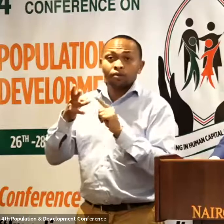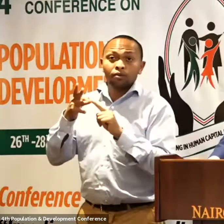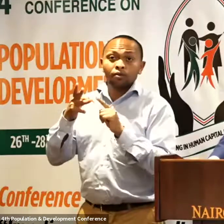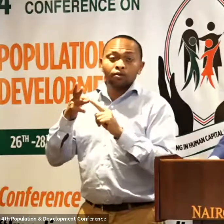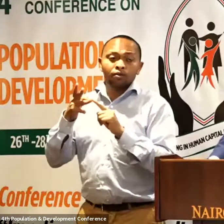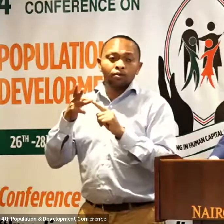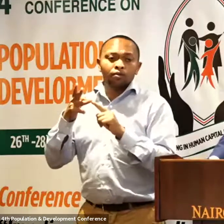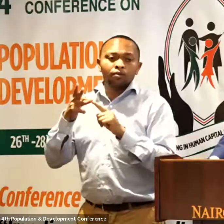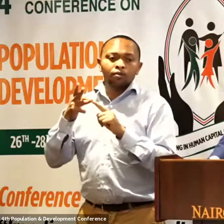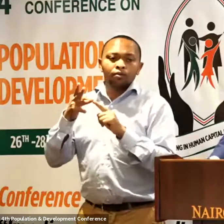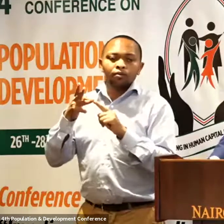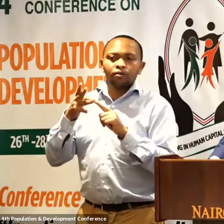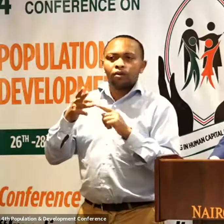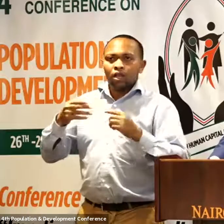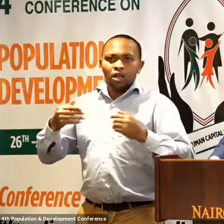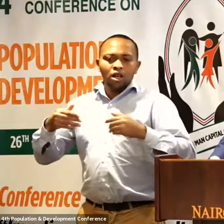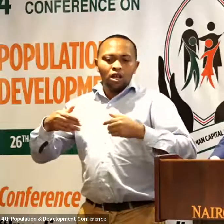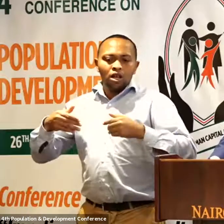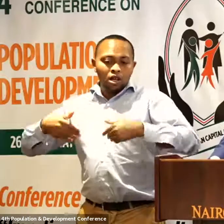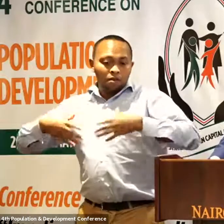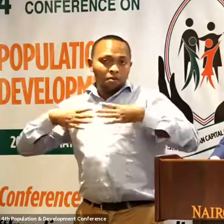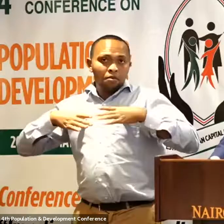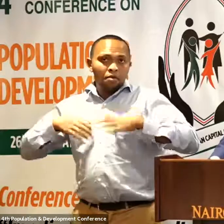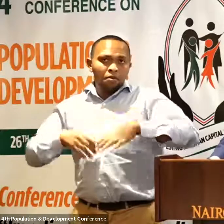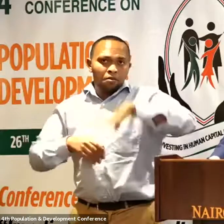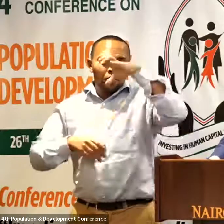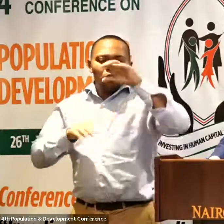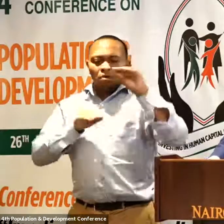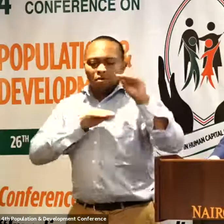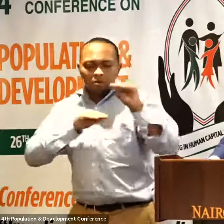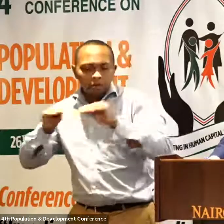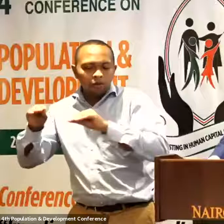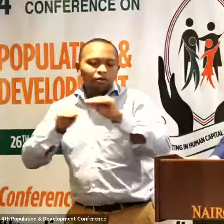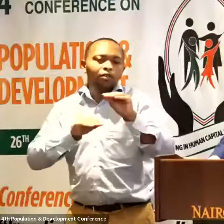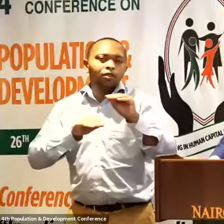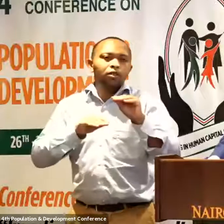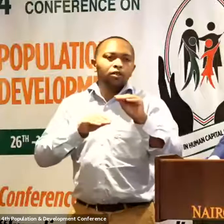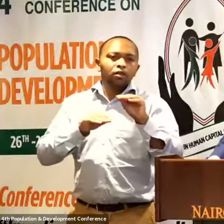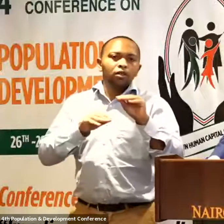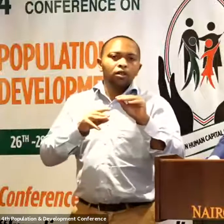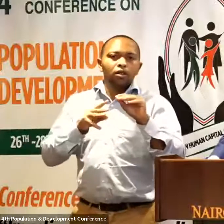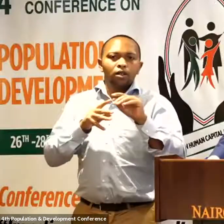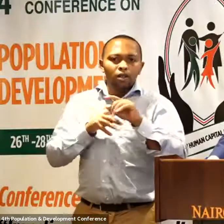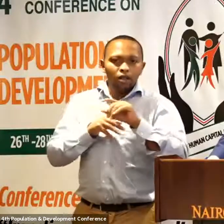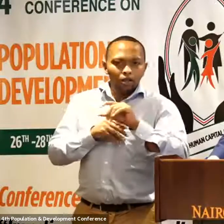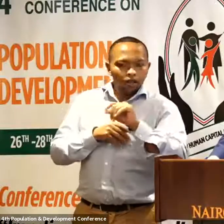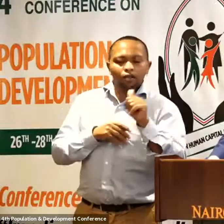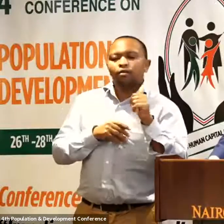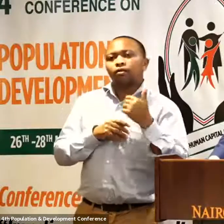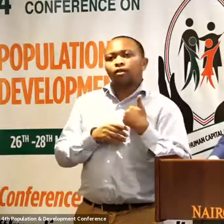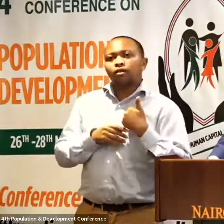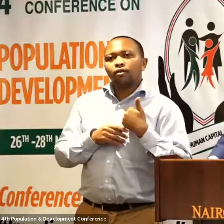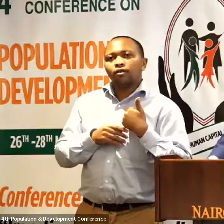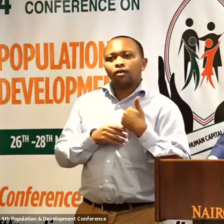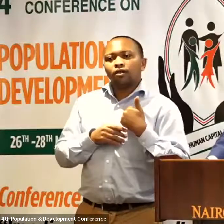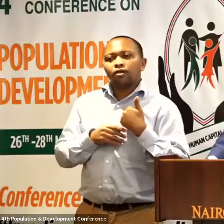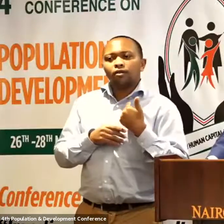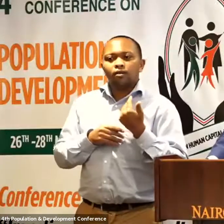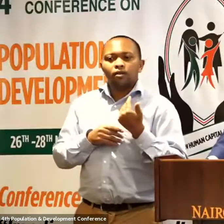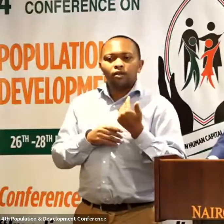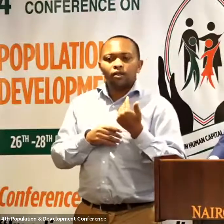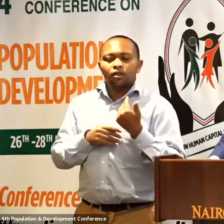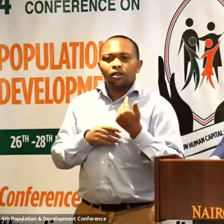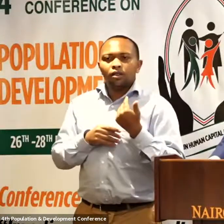going to be again sub-theme of adult morbidity and mortality, we're going to have the pleasure to host the